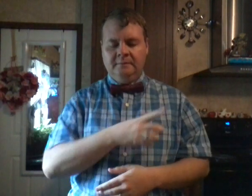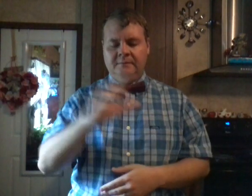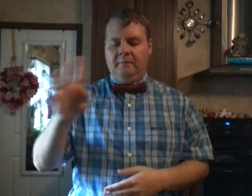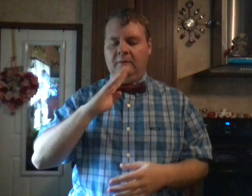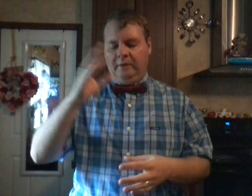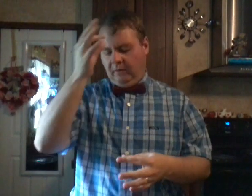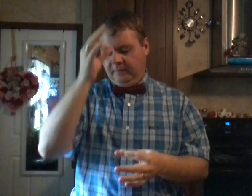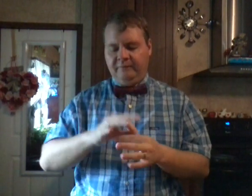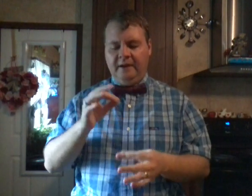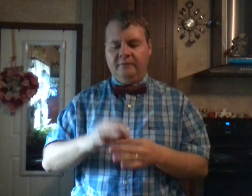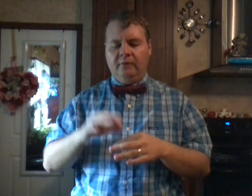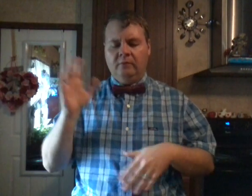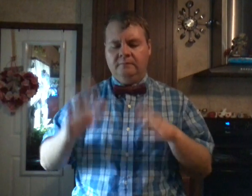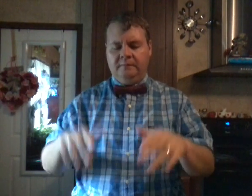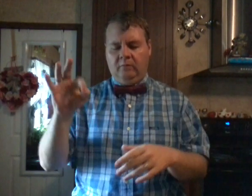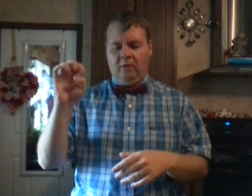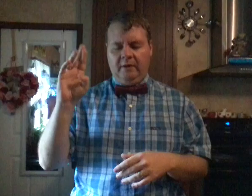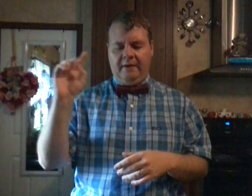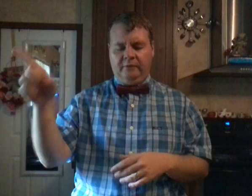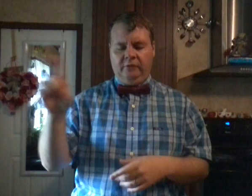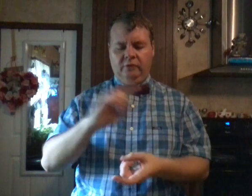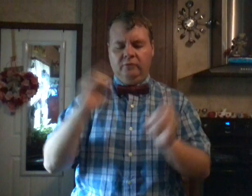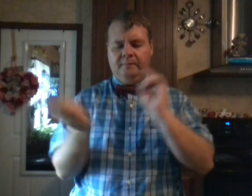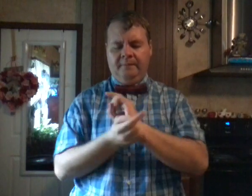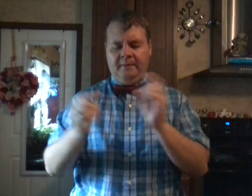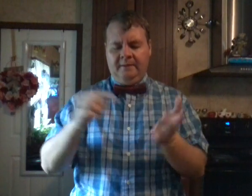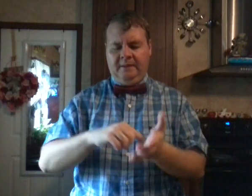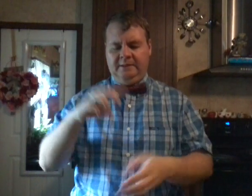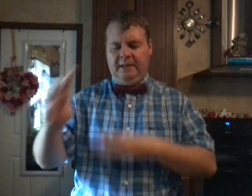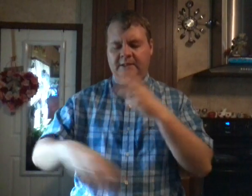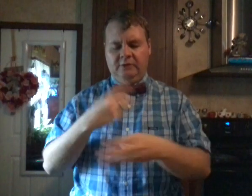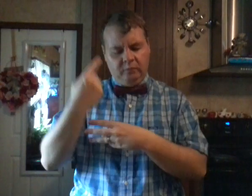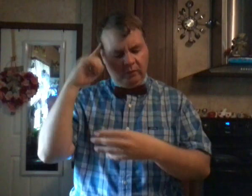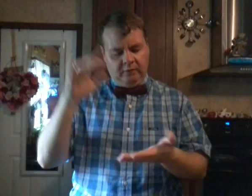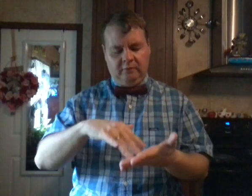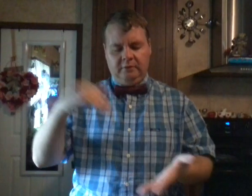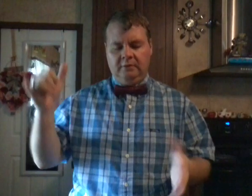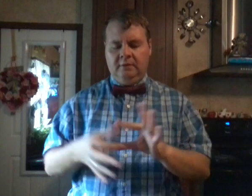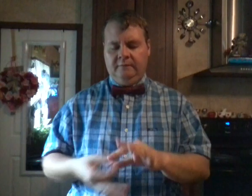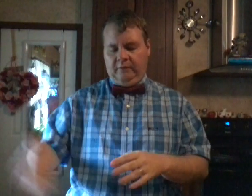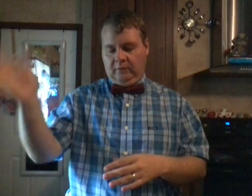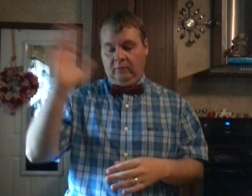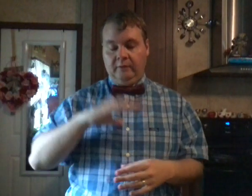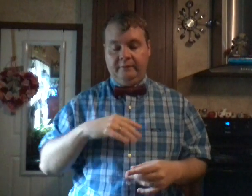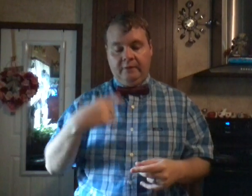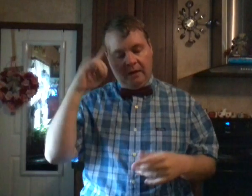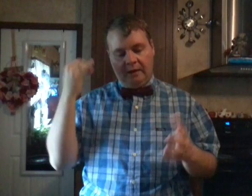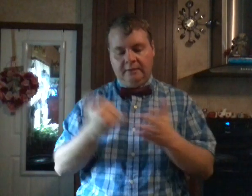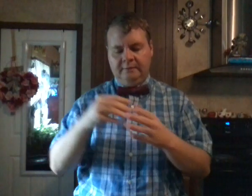may we all be faithful and walk after you and change this world for the glory of god